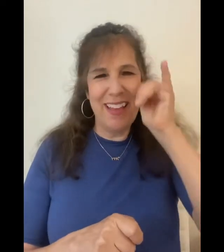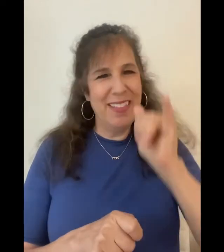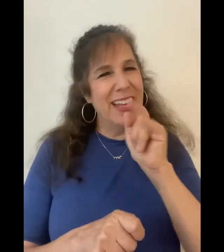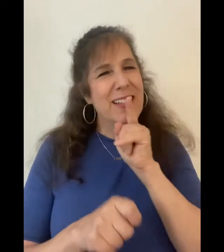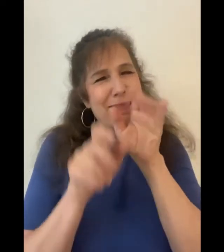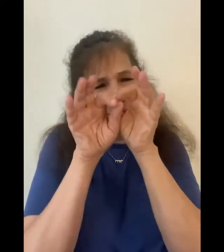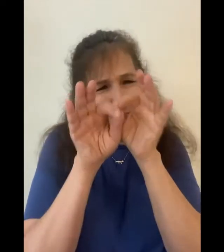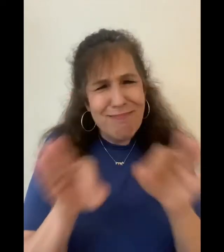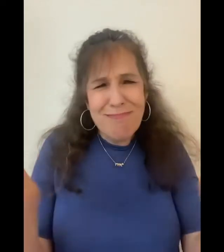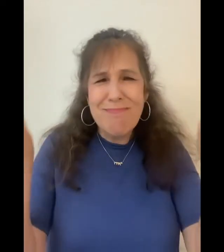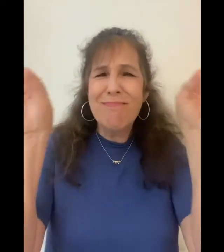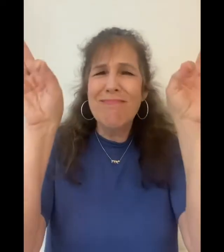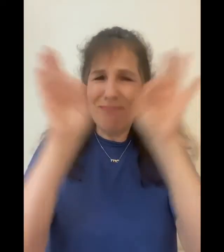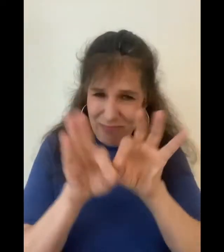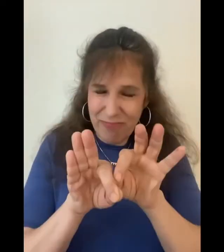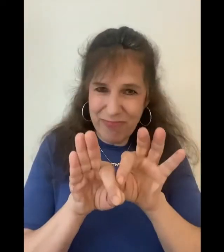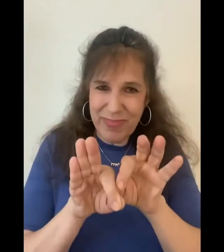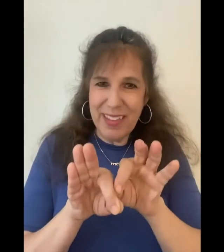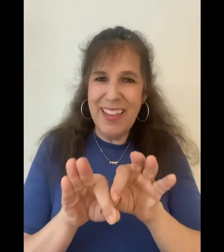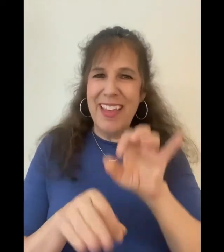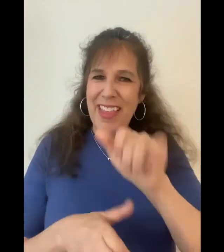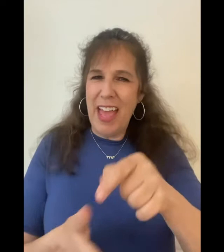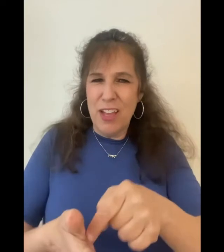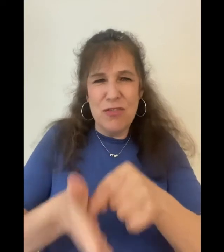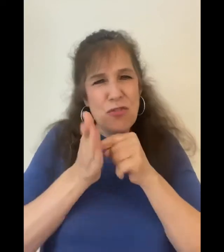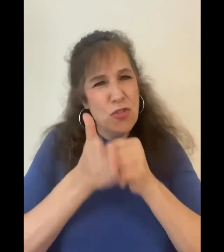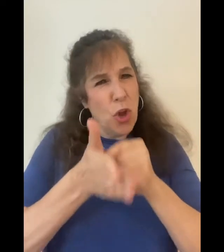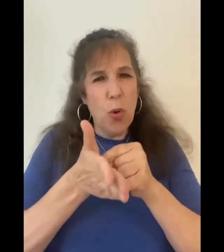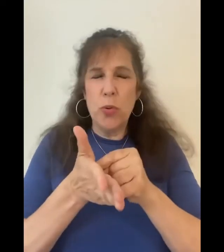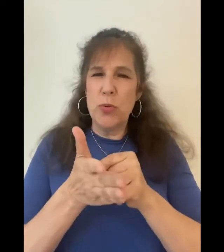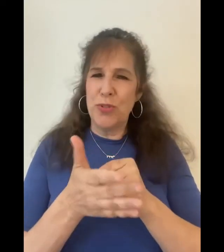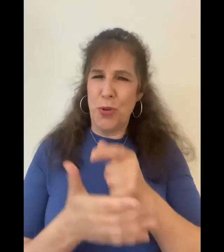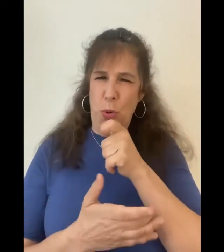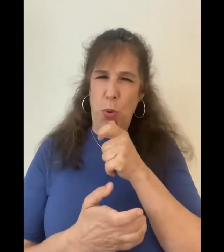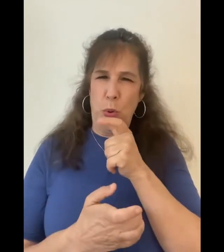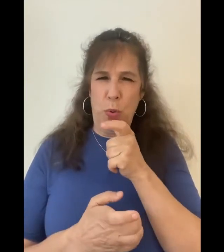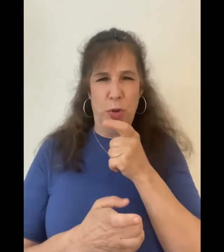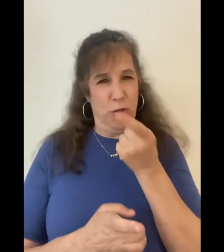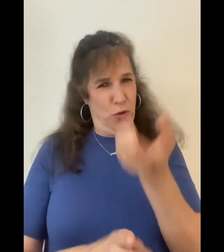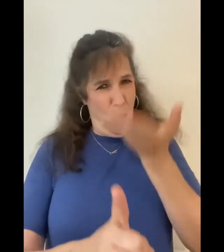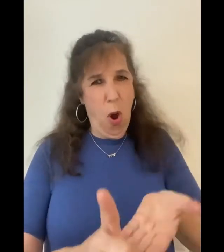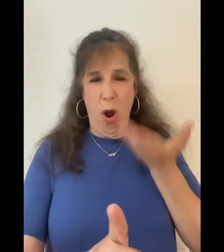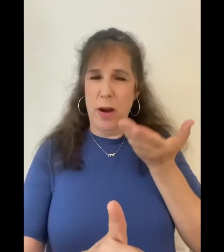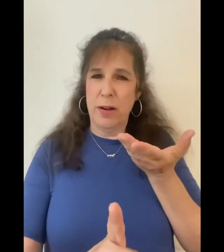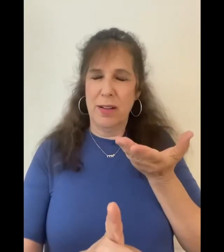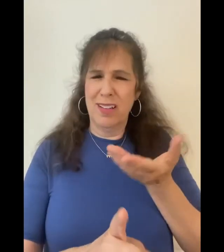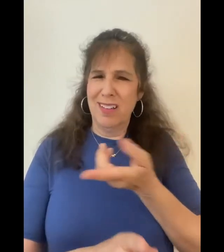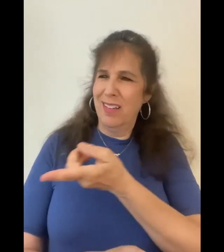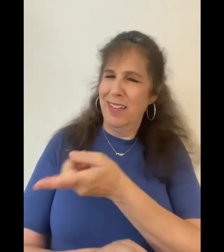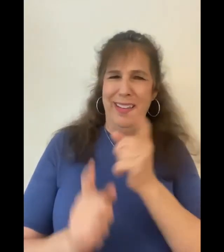from. What is it, just an obligation to give God some of your fruit? You feel like you have to because he gave